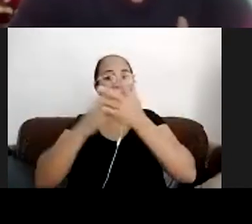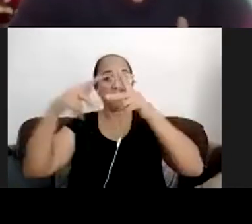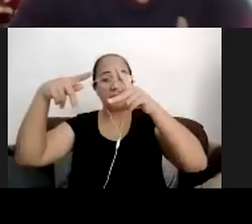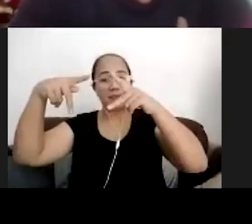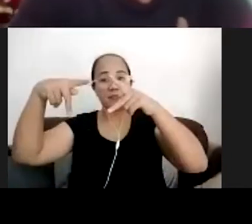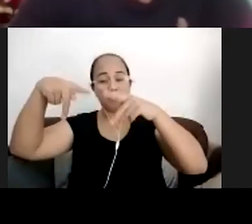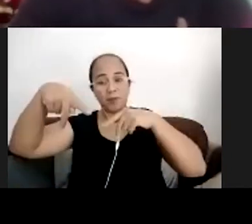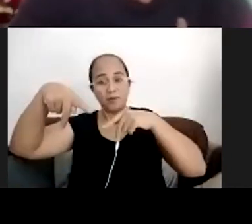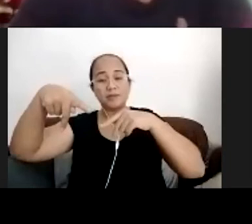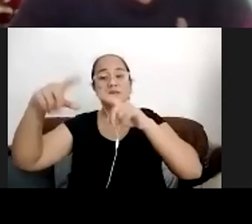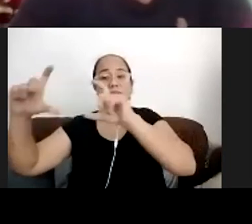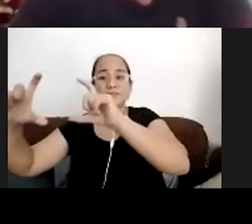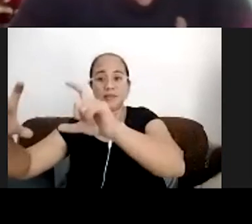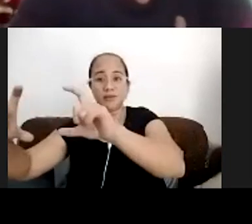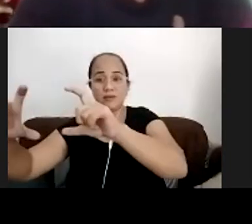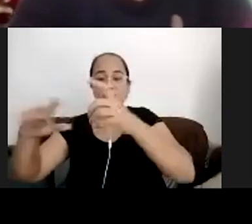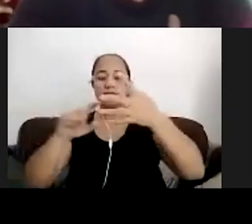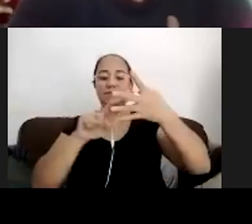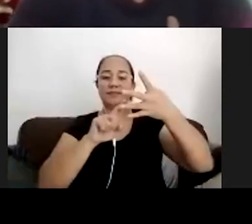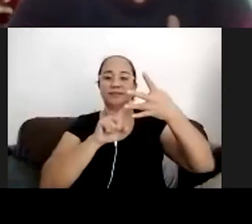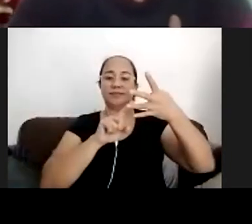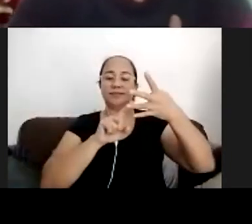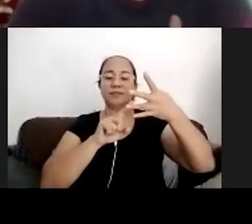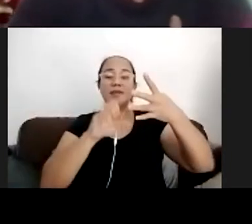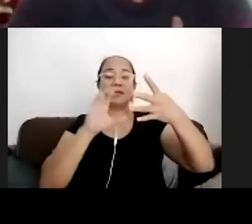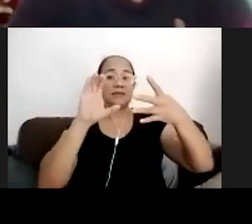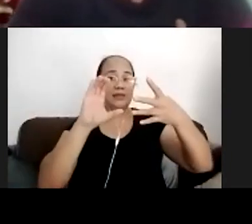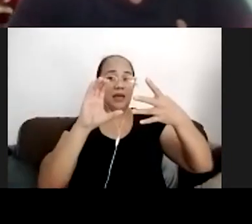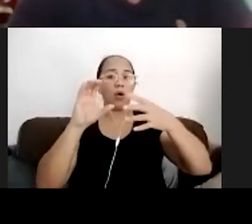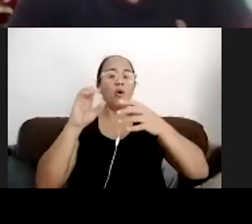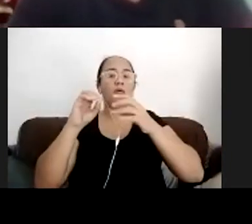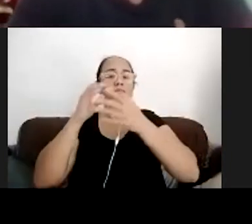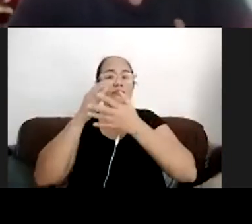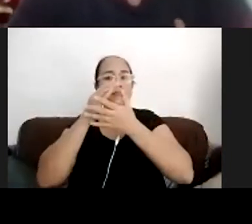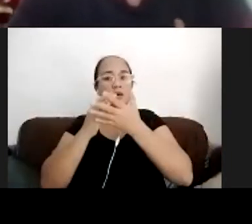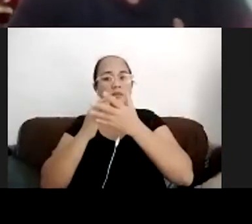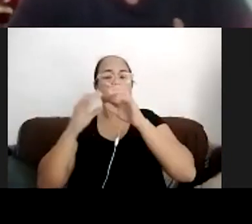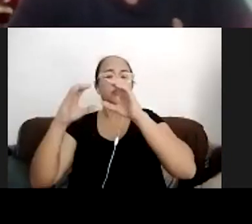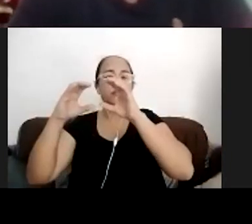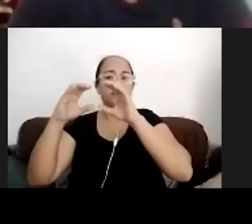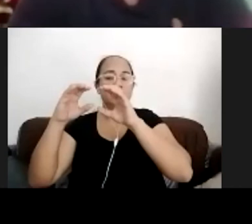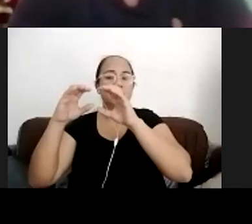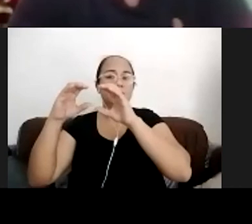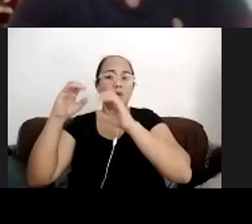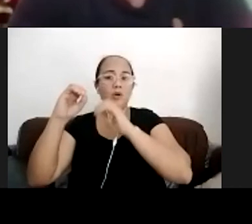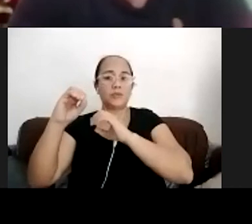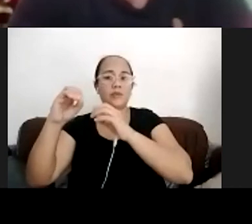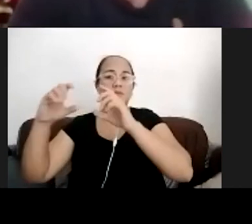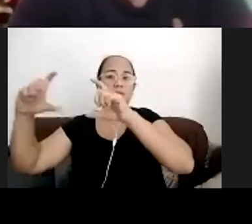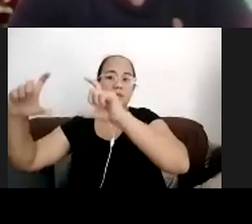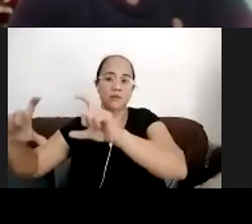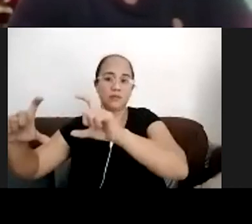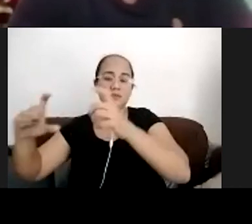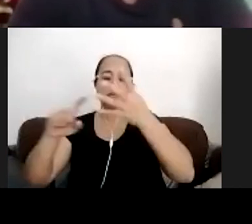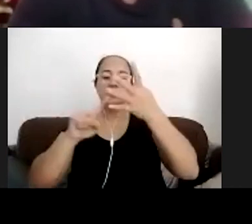the main clause. C, an object or part of an object of the main clause.